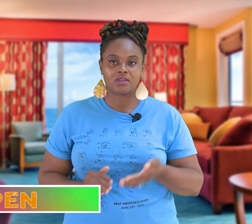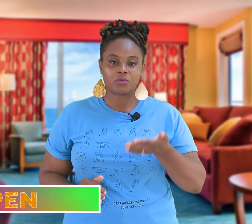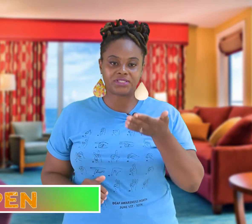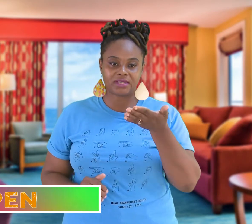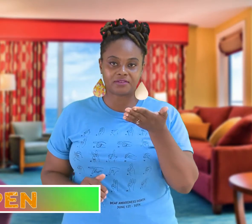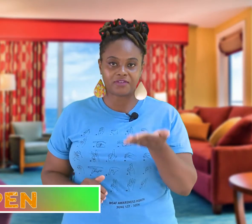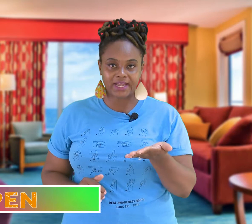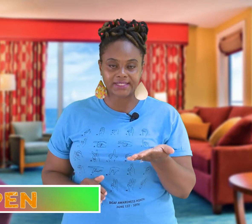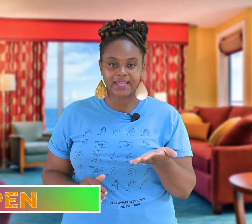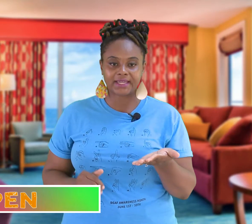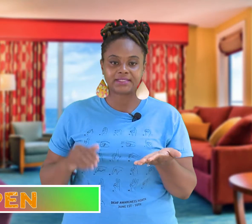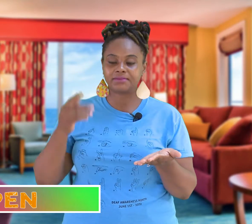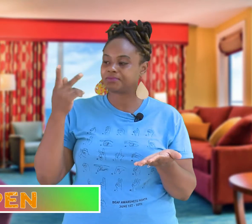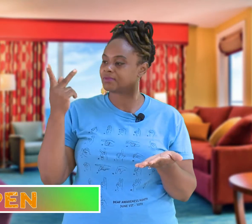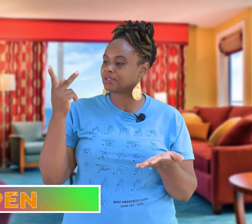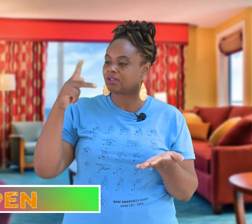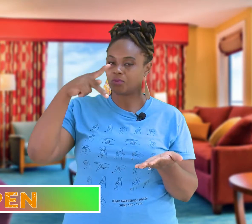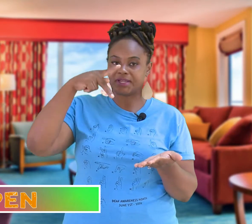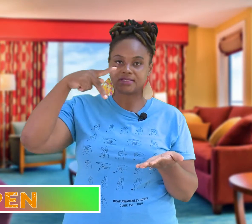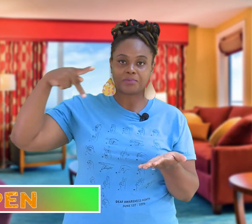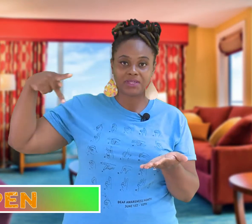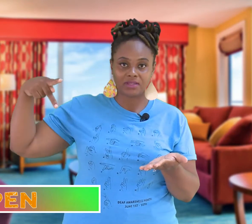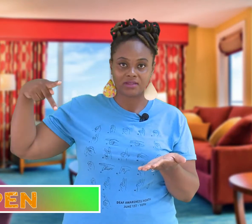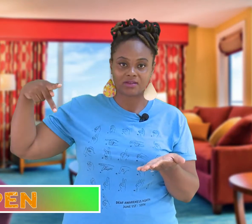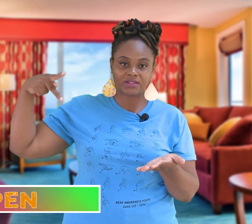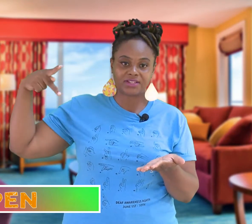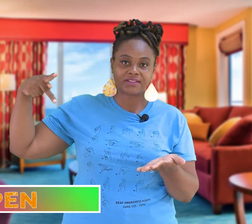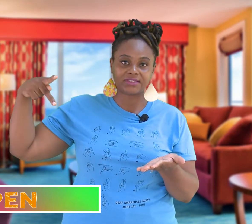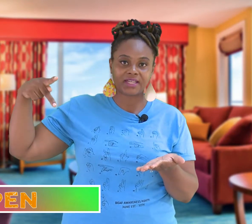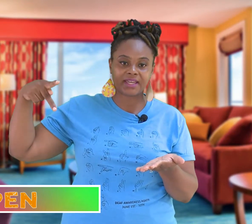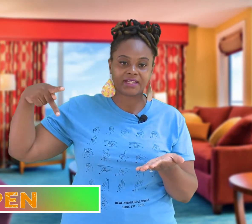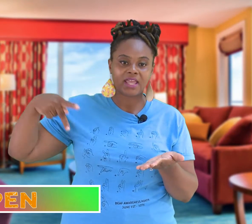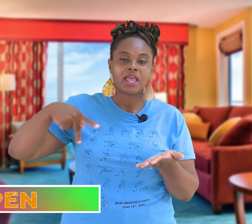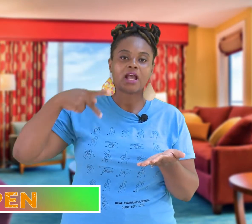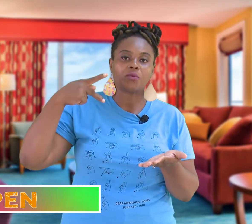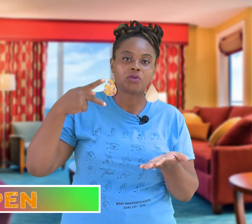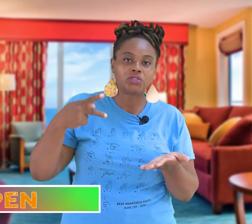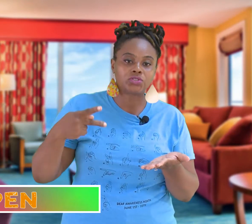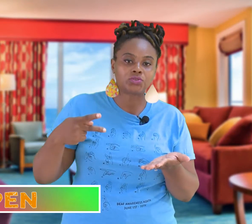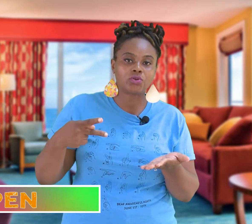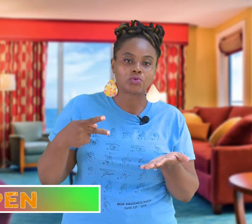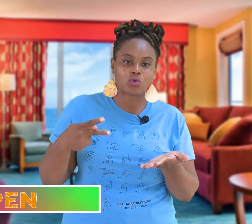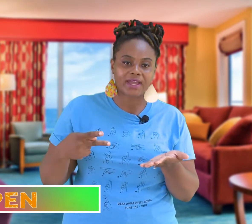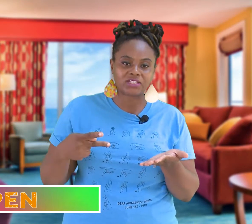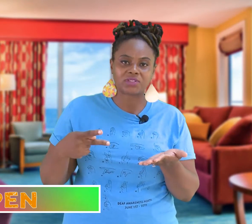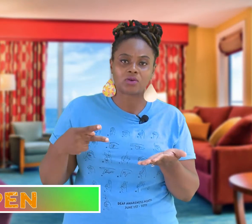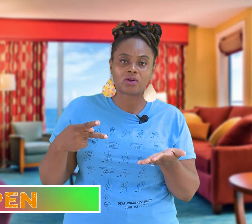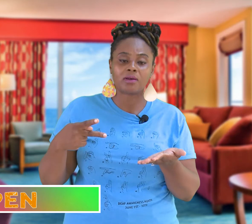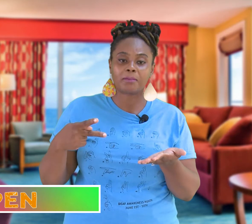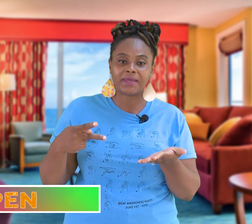We take a flat hand, we get a P on the other side, and we're going to write with our